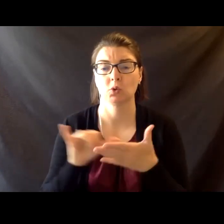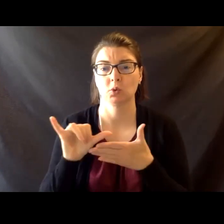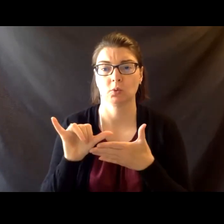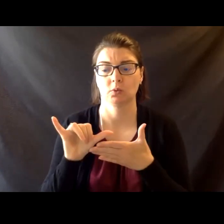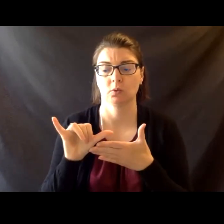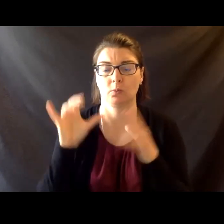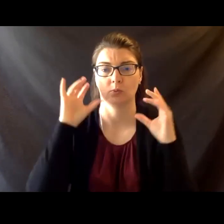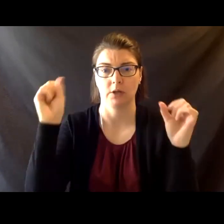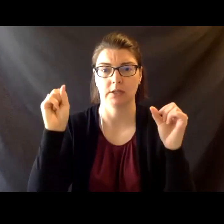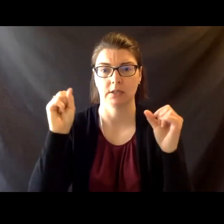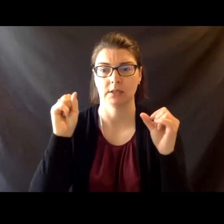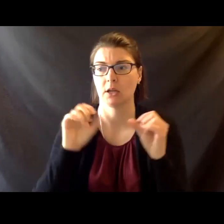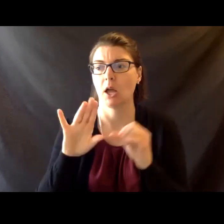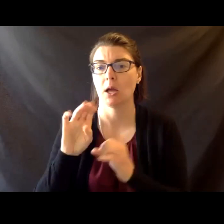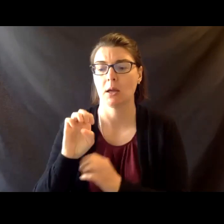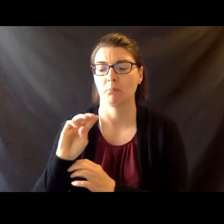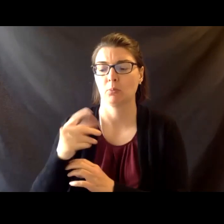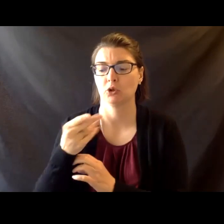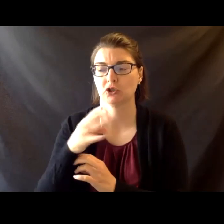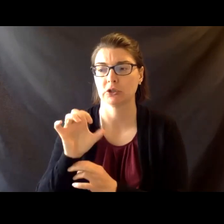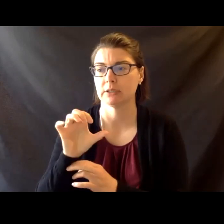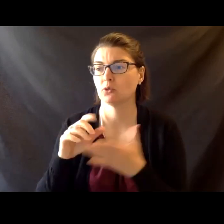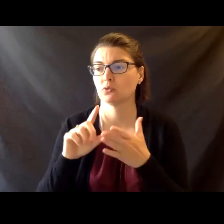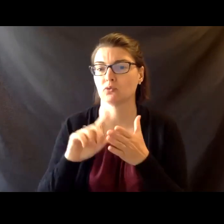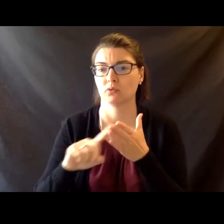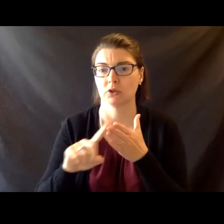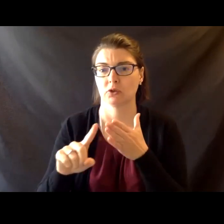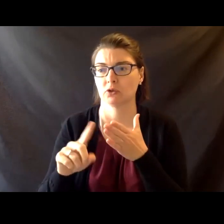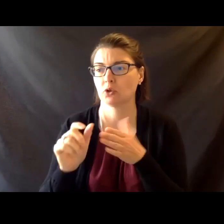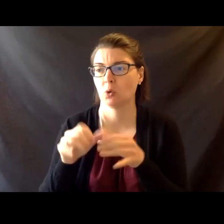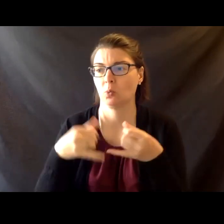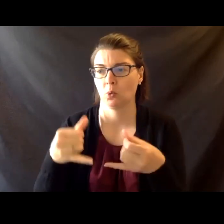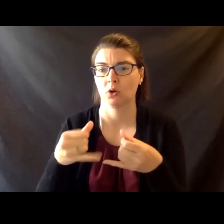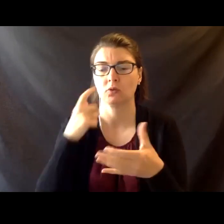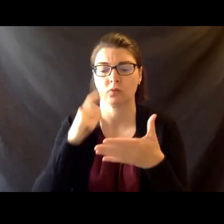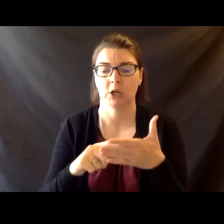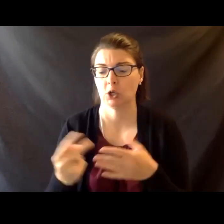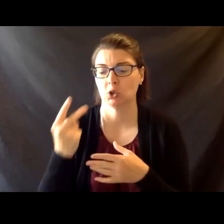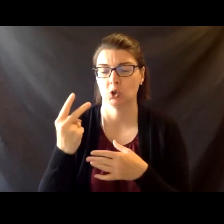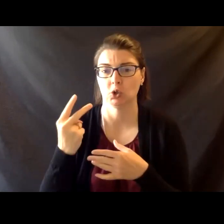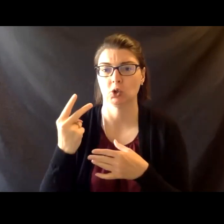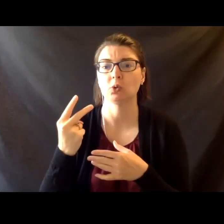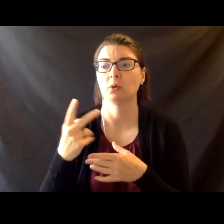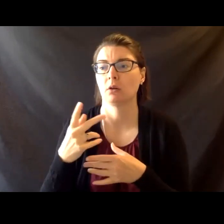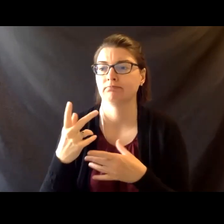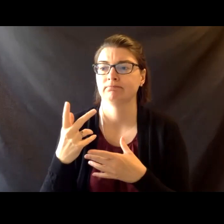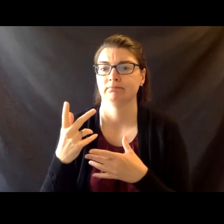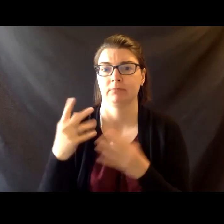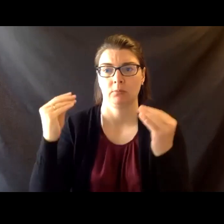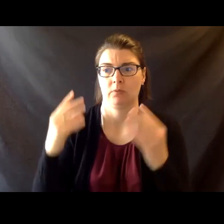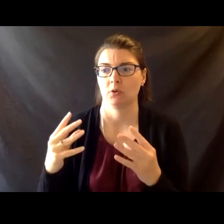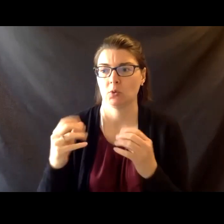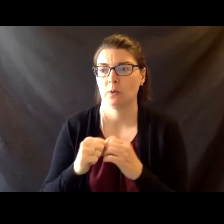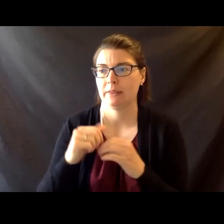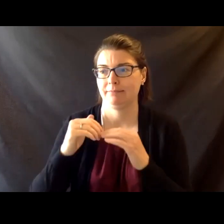Emerging Research Leadership Award recognizes two full-time faculty members within 10 years of their first academic appointment who